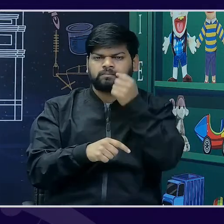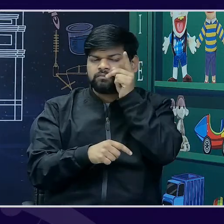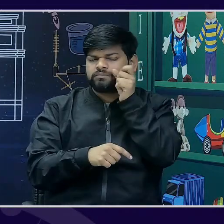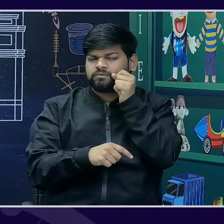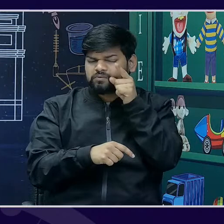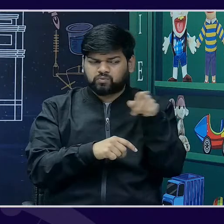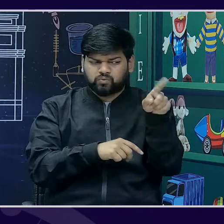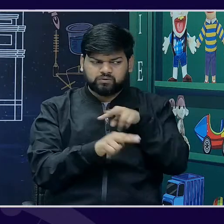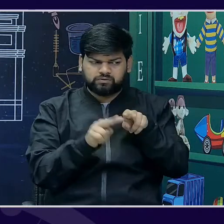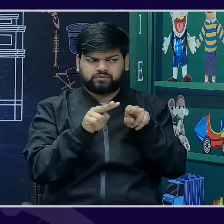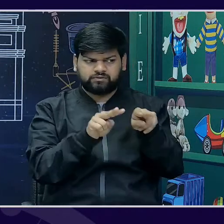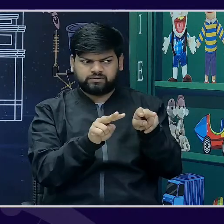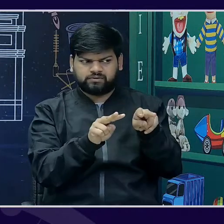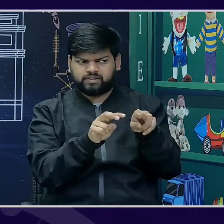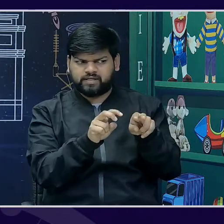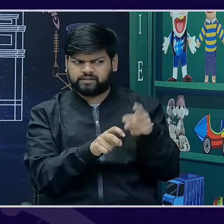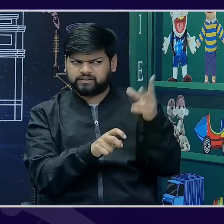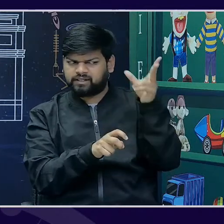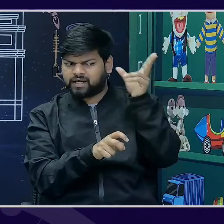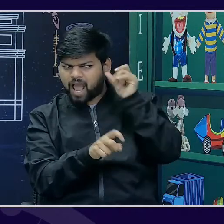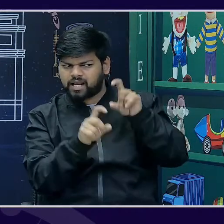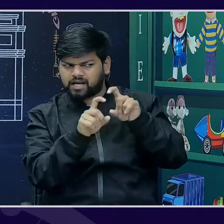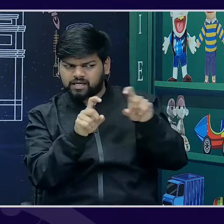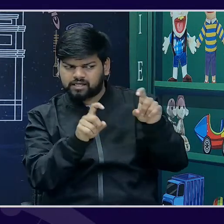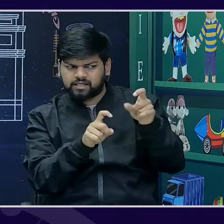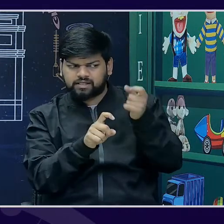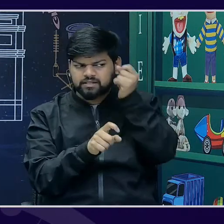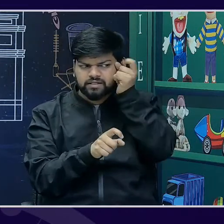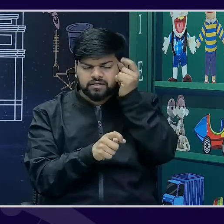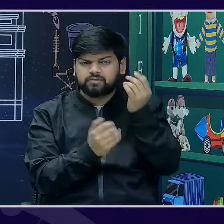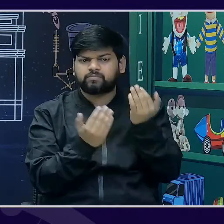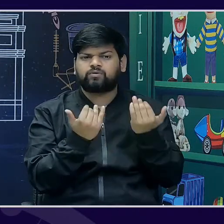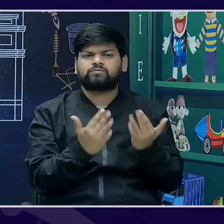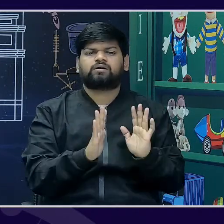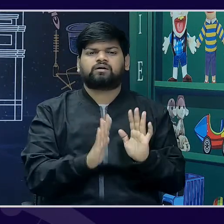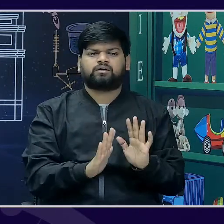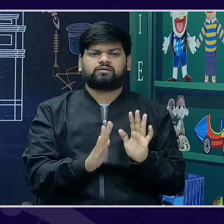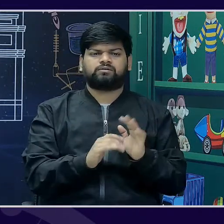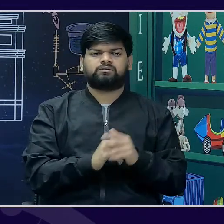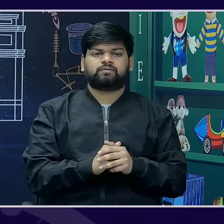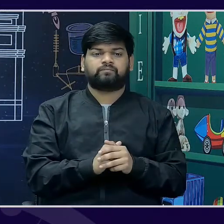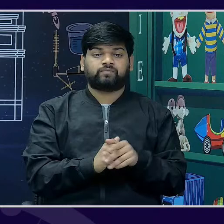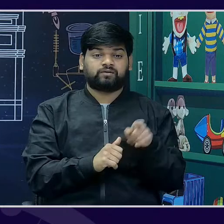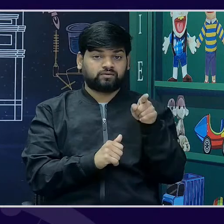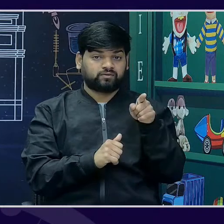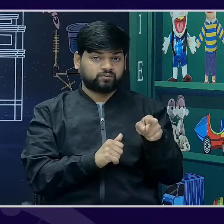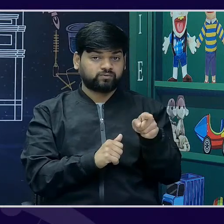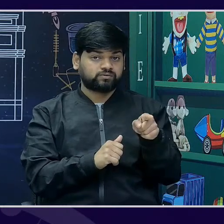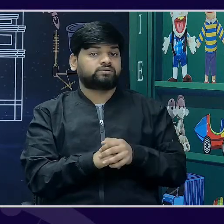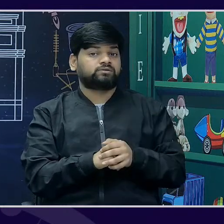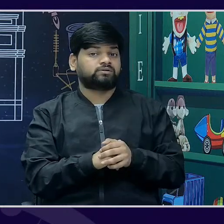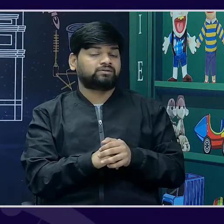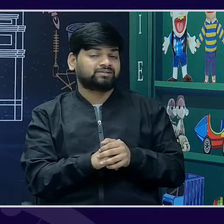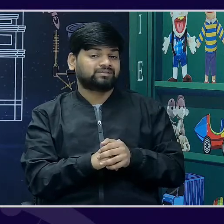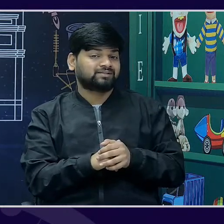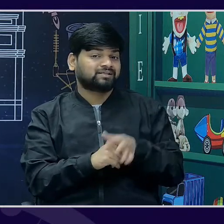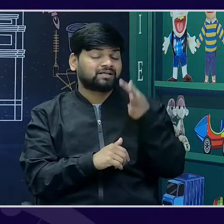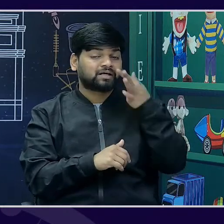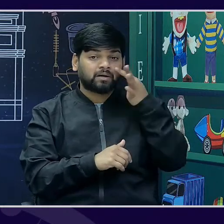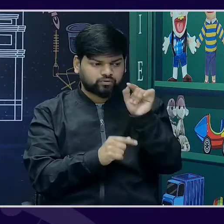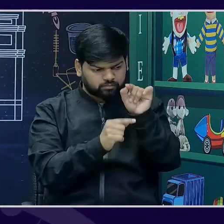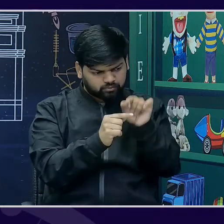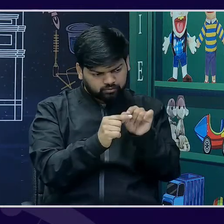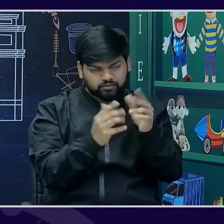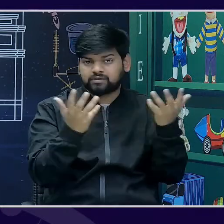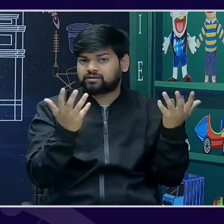also, there is a need for us, the speech therapist and the parents, make it very